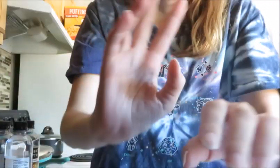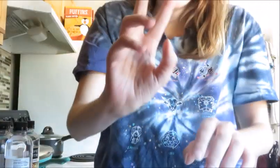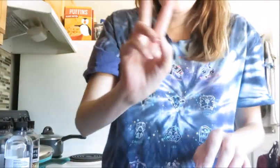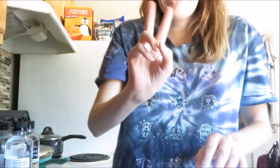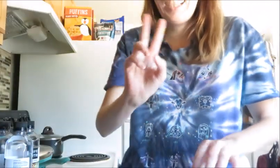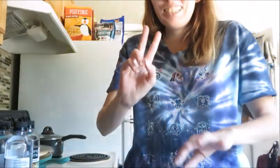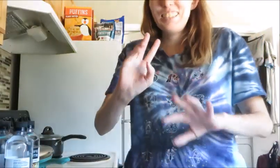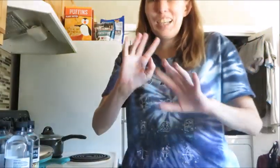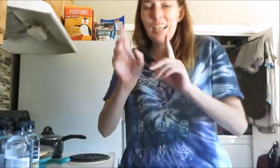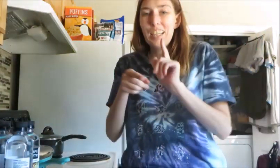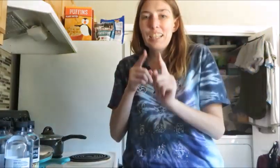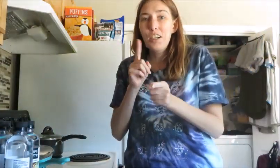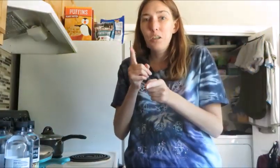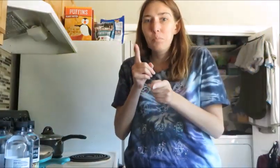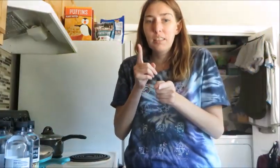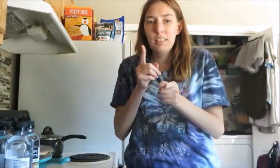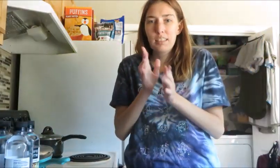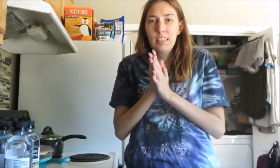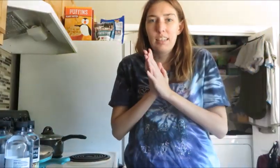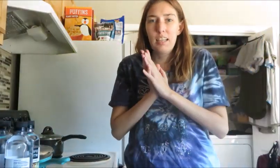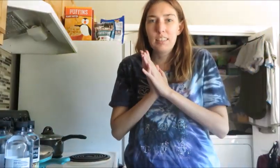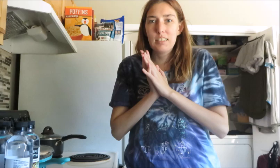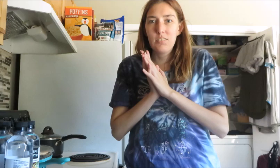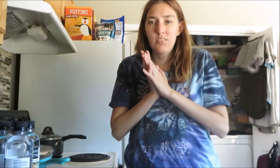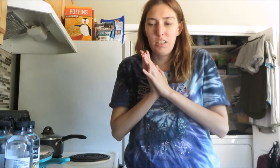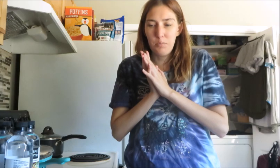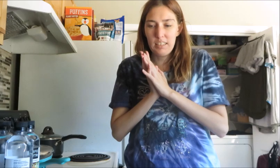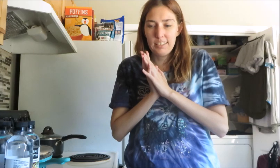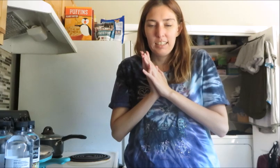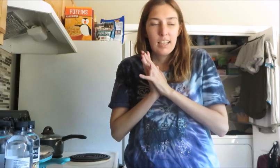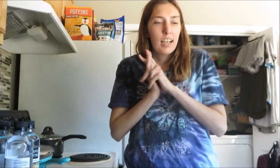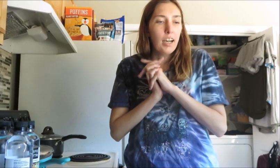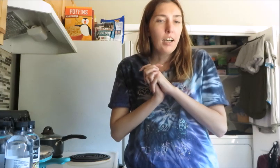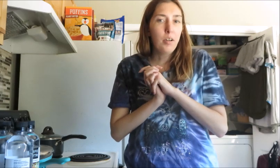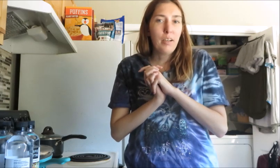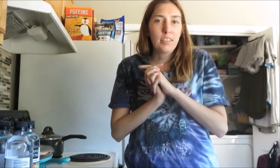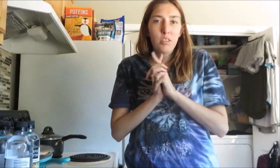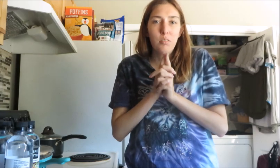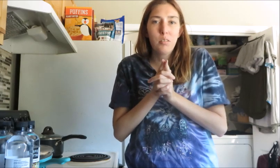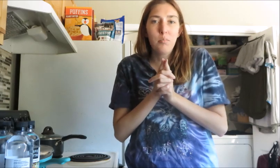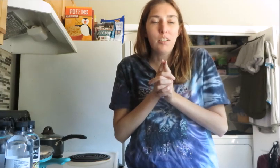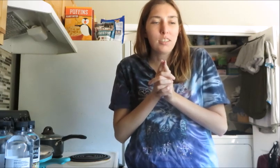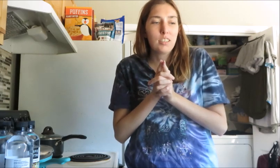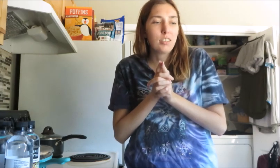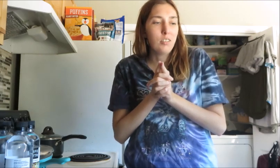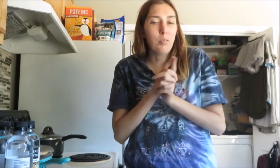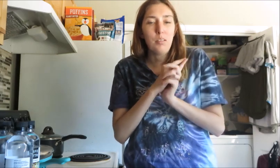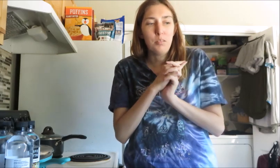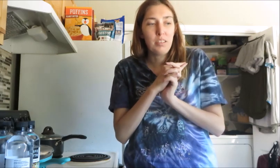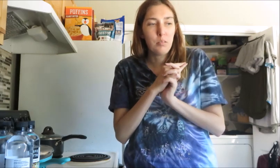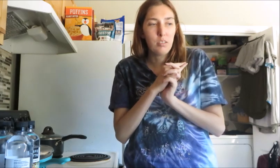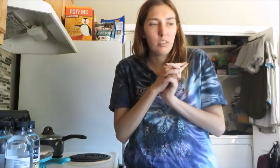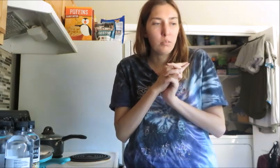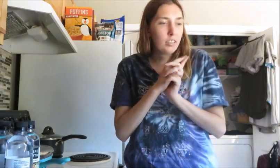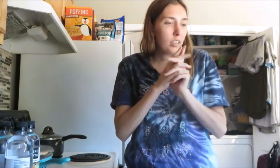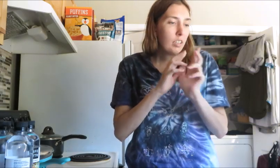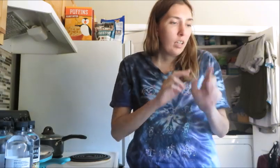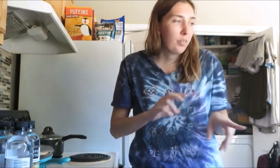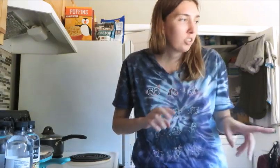Hey guys, I hoping that this is filming. I do apologize because I'm about to make something really quick. I